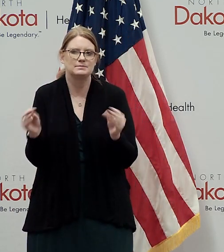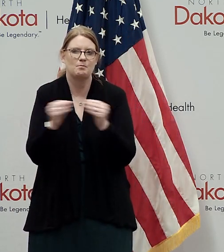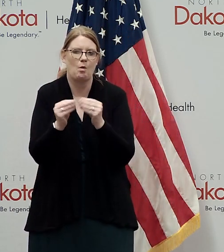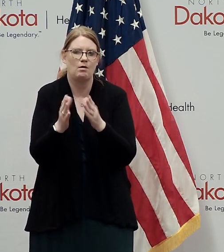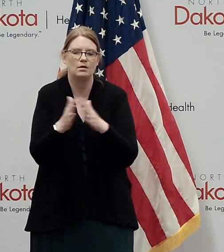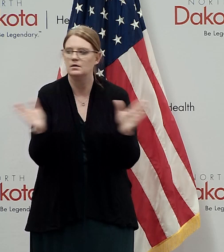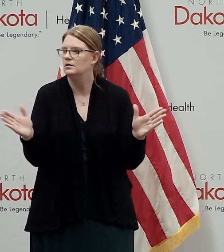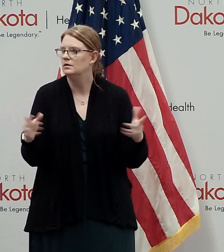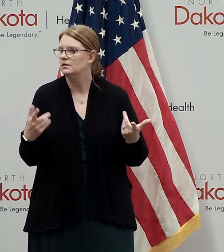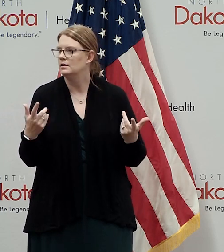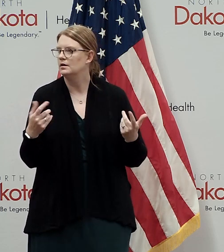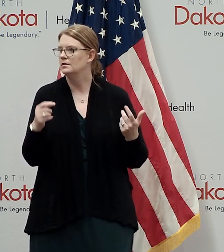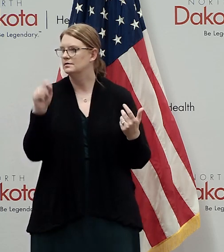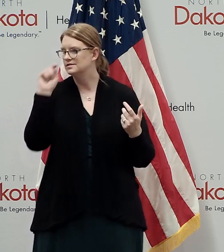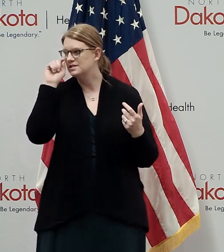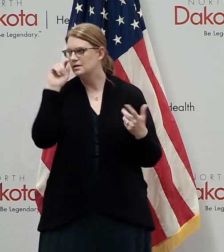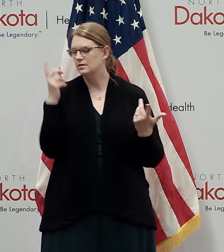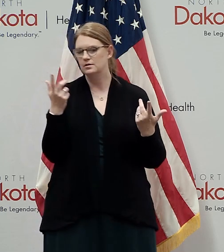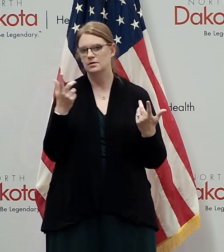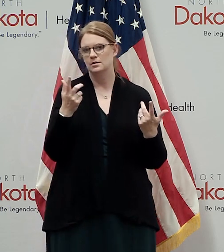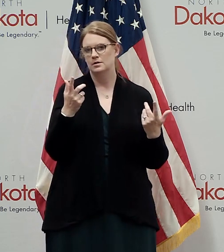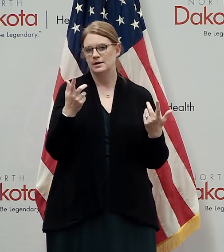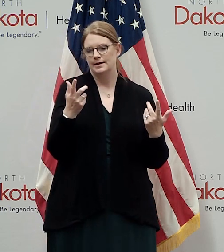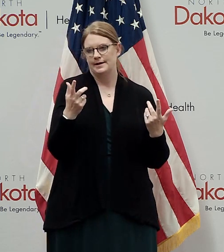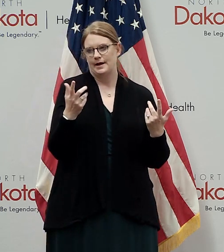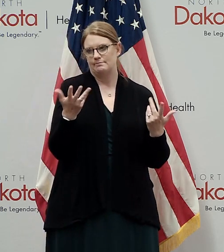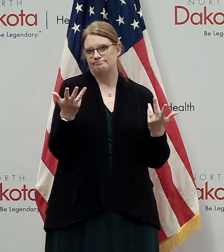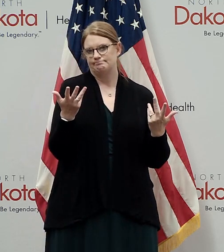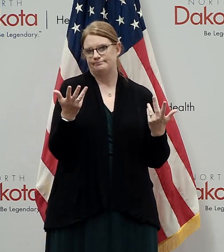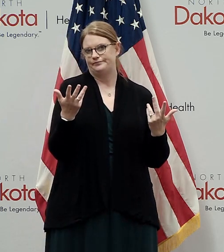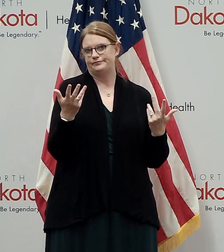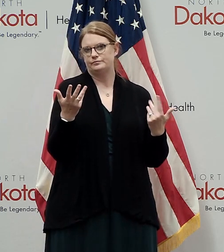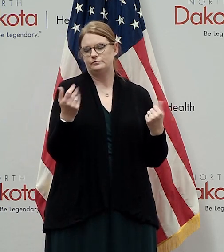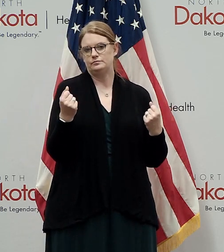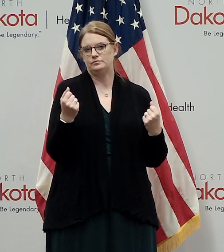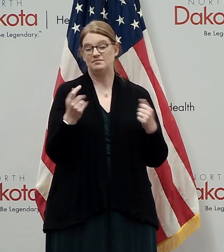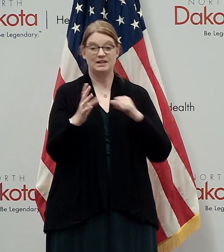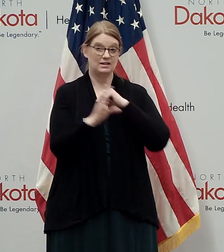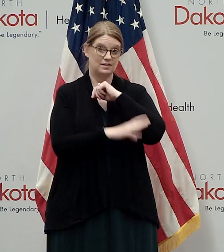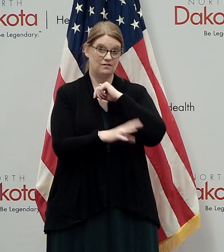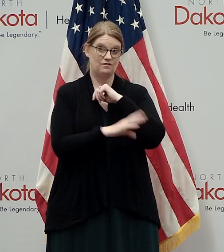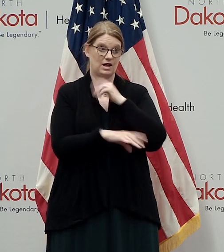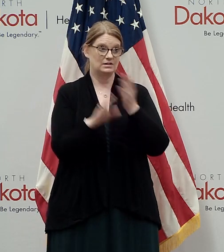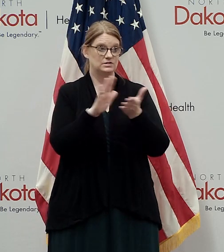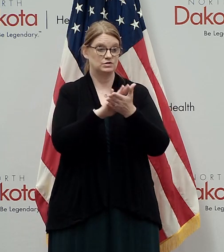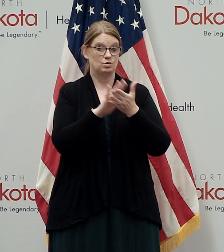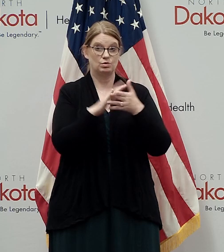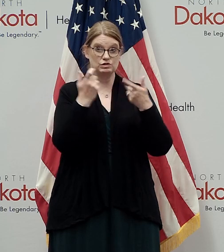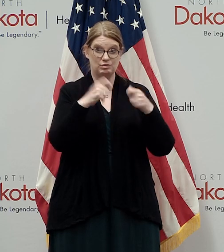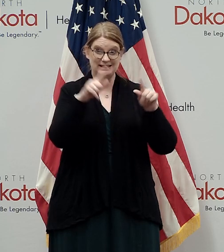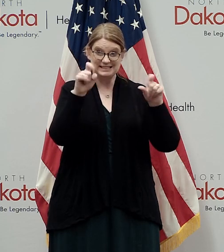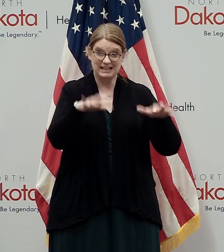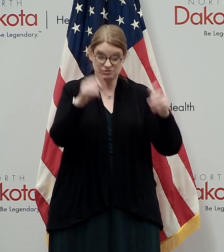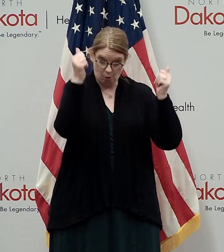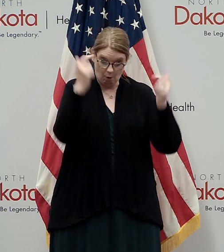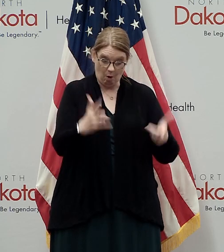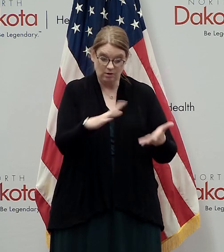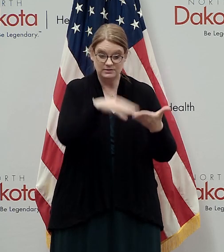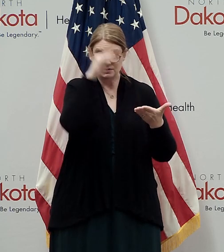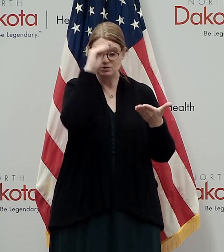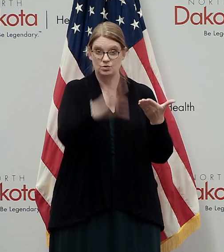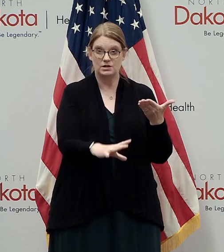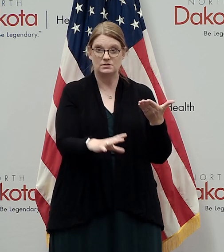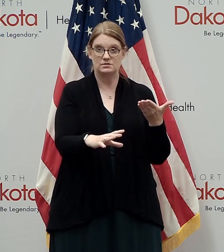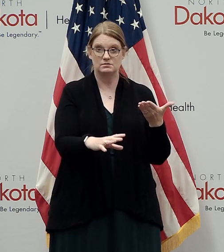uncertain as we approach this. It's unlikely that we would approach the fall school district trying to test every student.